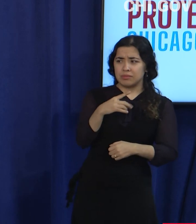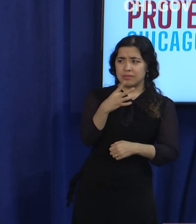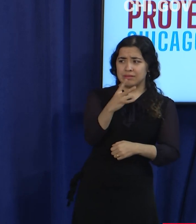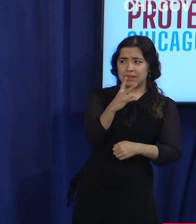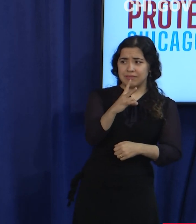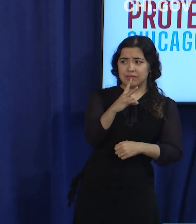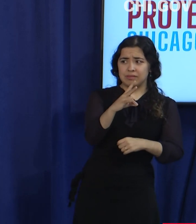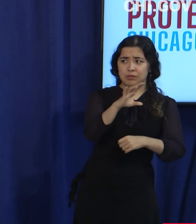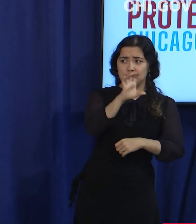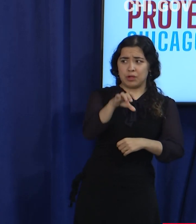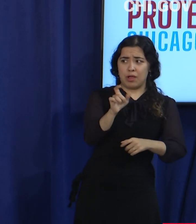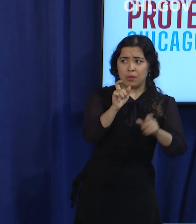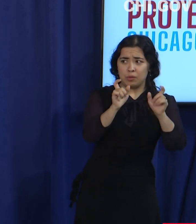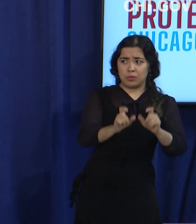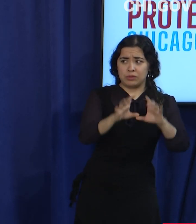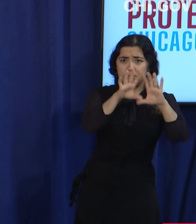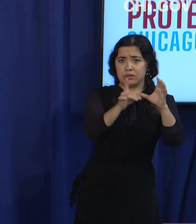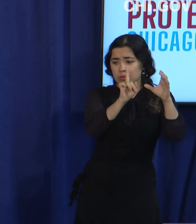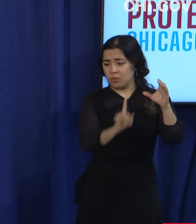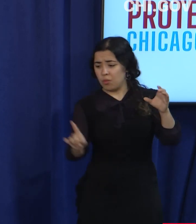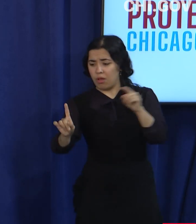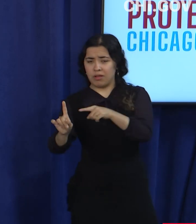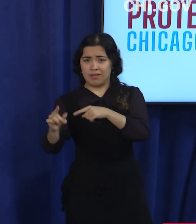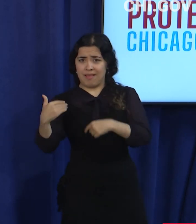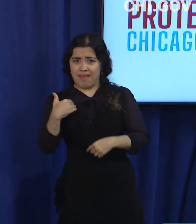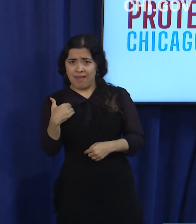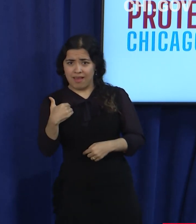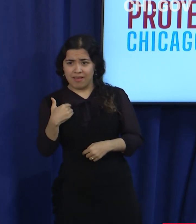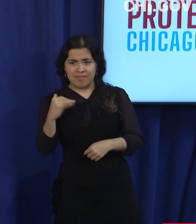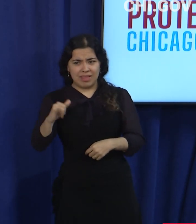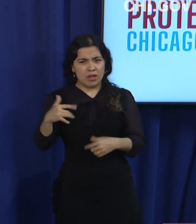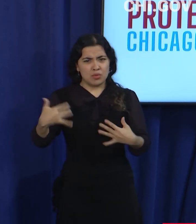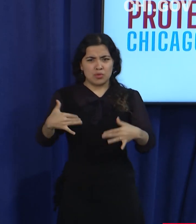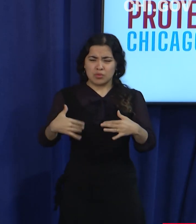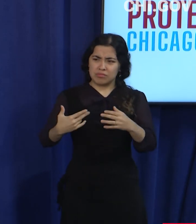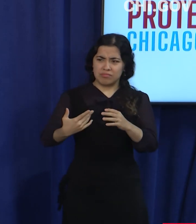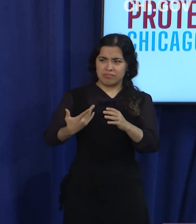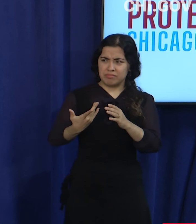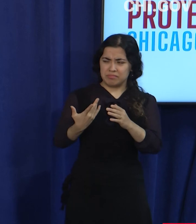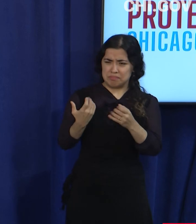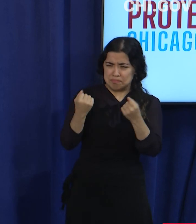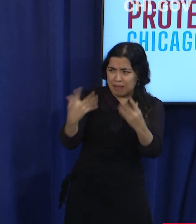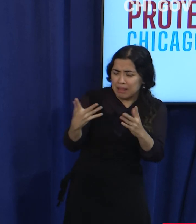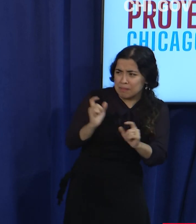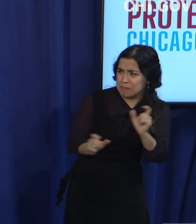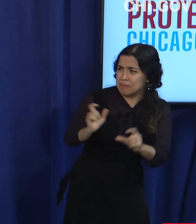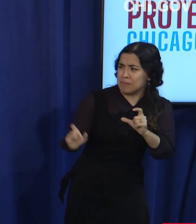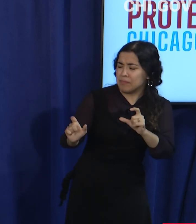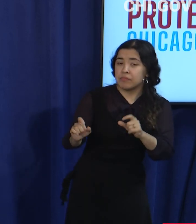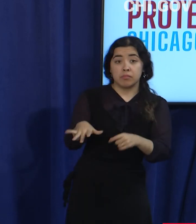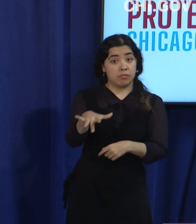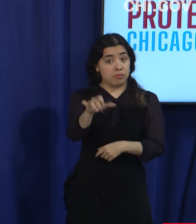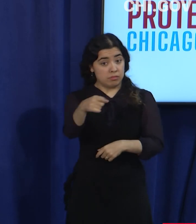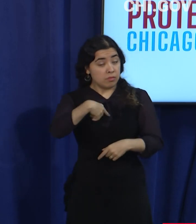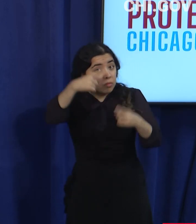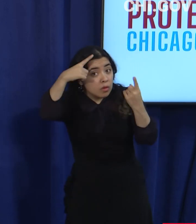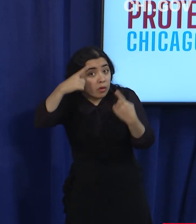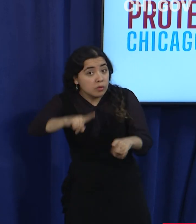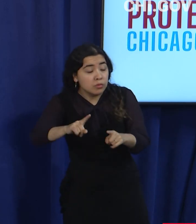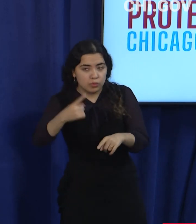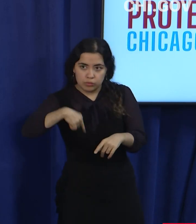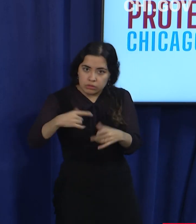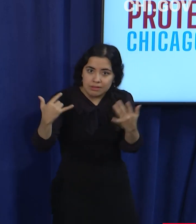high. I agree with that. But that's why we've been talking about it. If you can, just point of